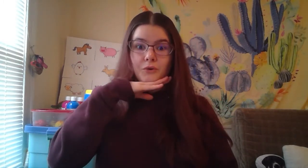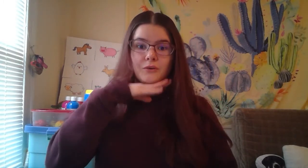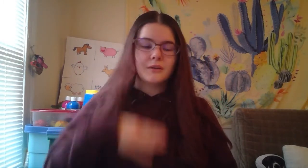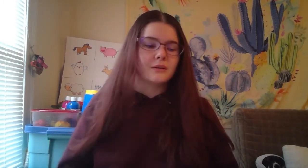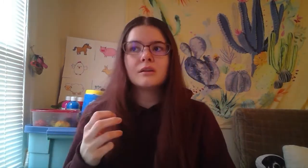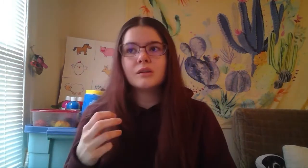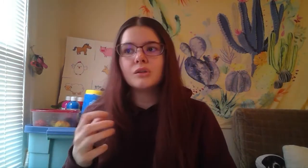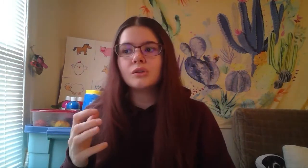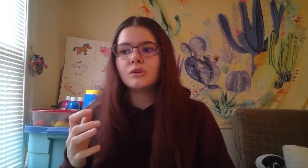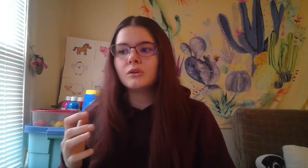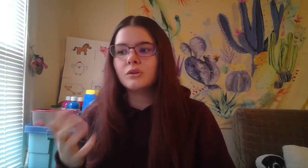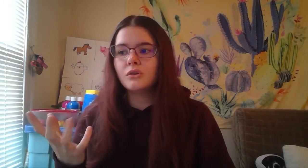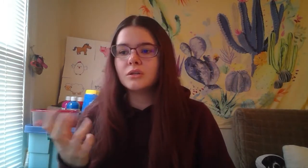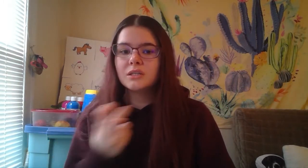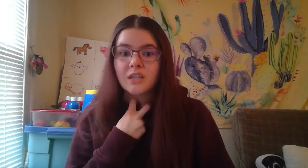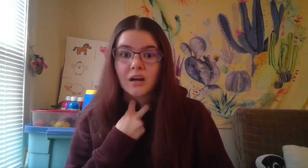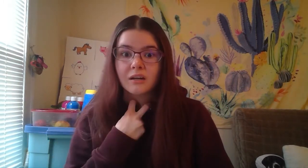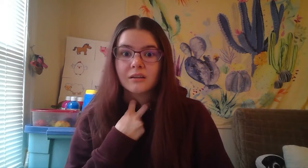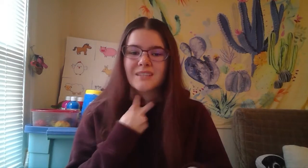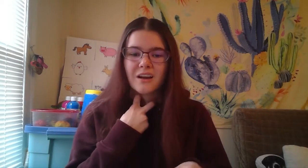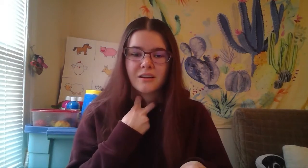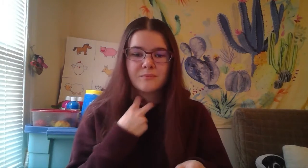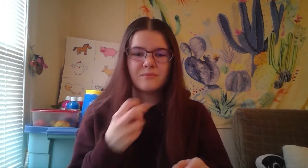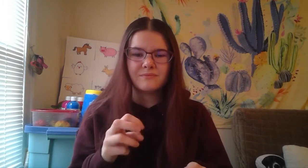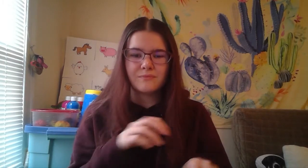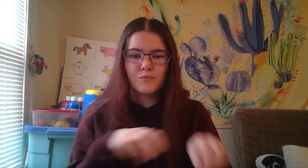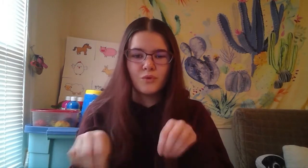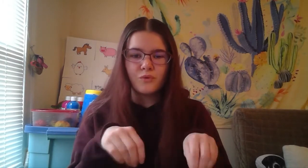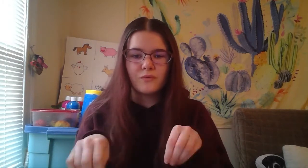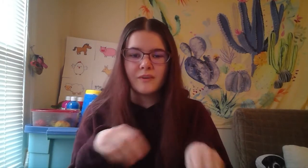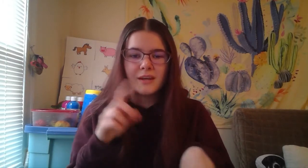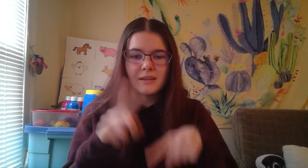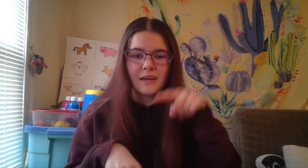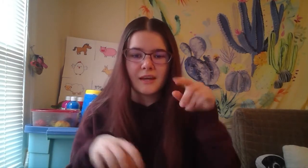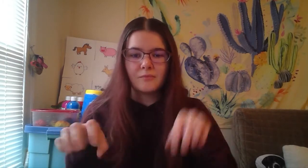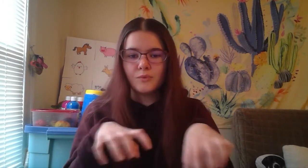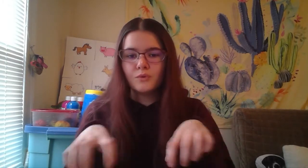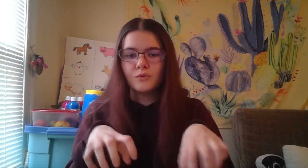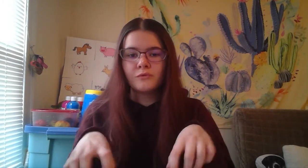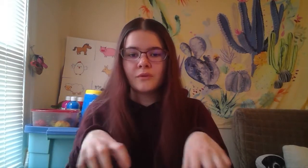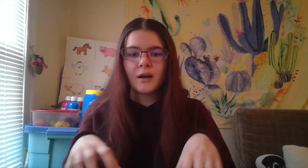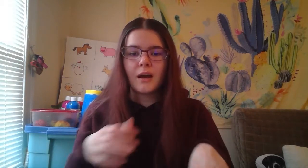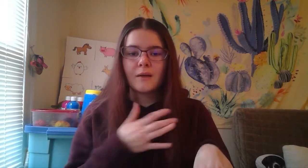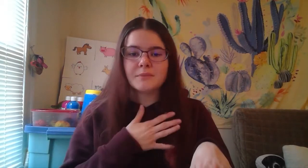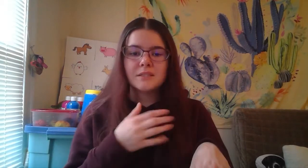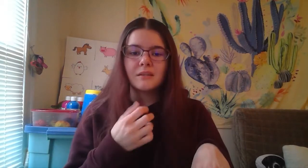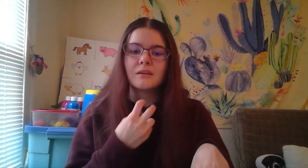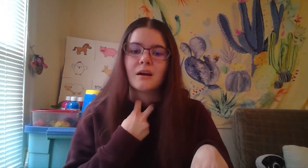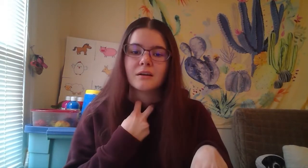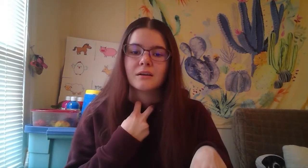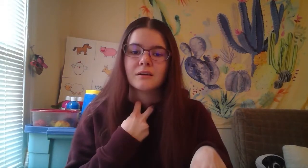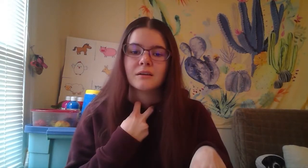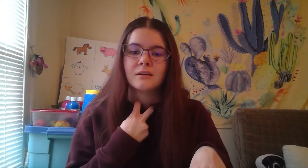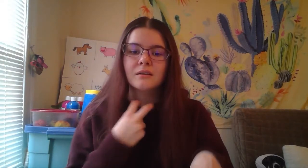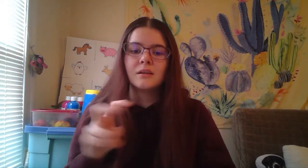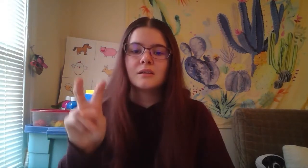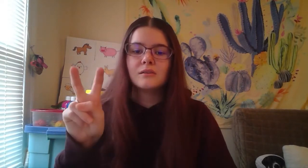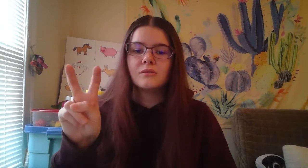full. You're stuck, move, can't move. I'm stuck. You're